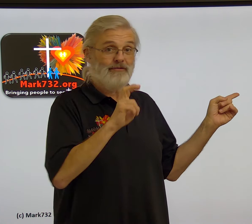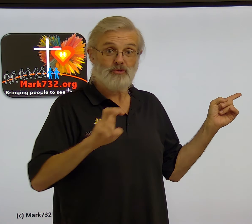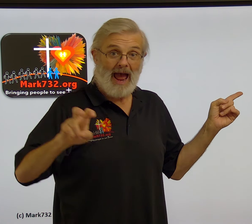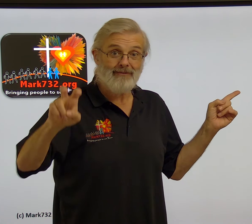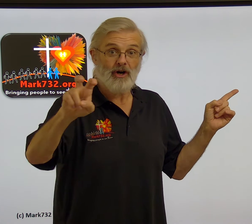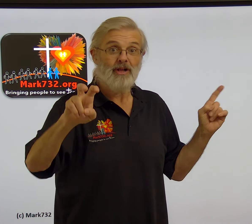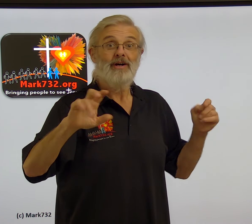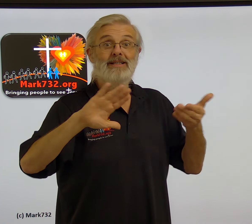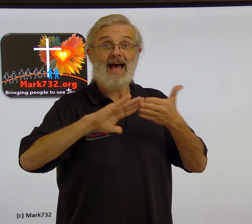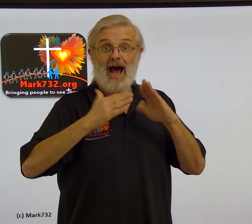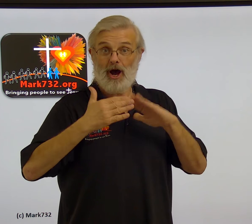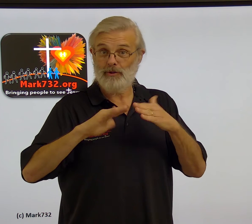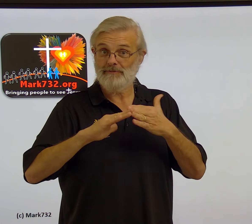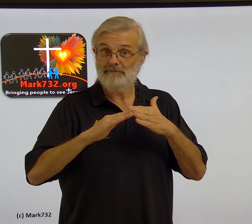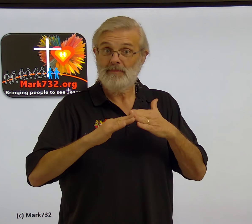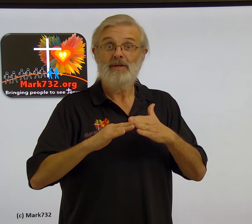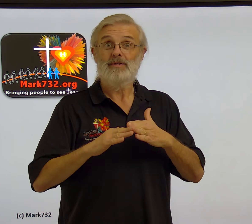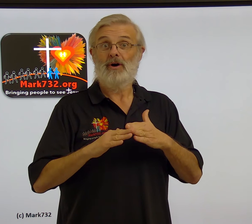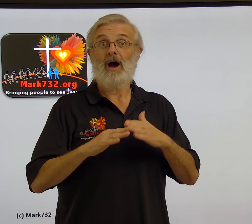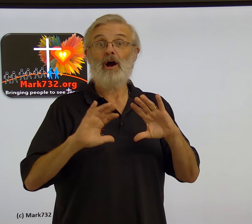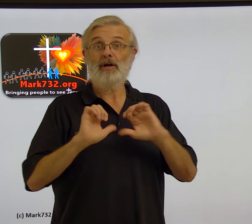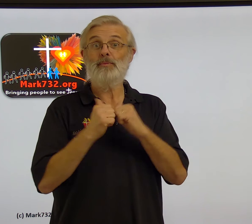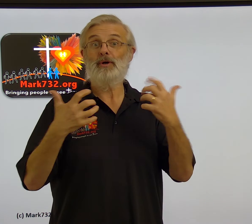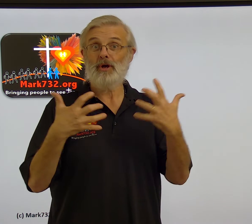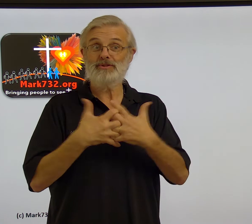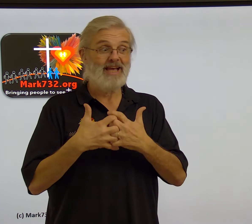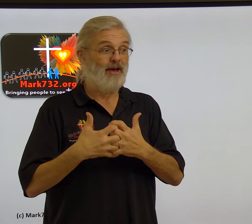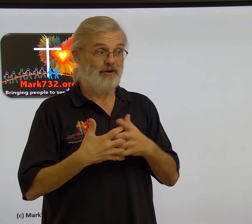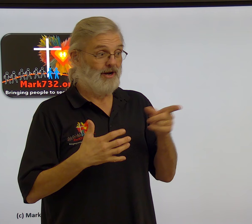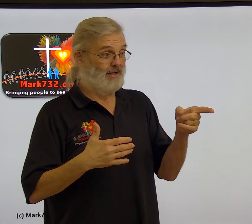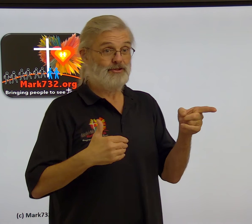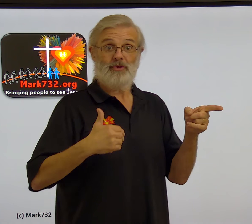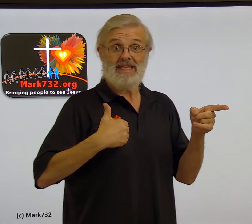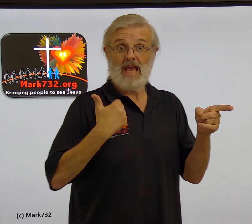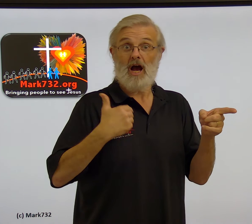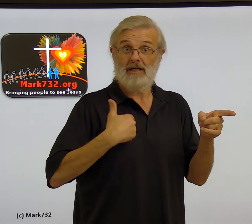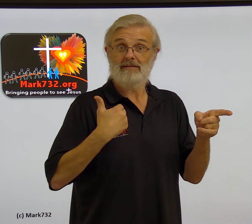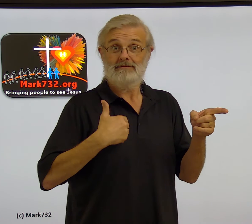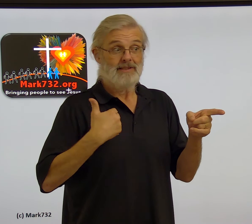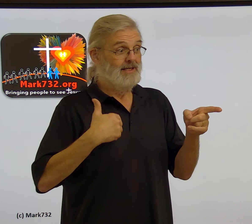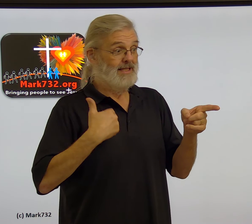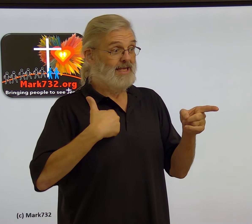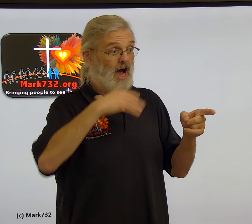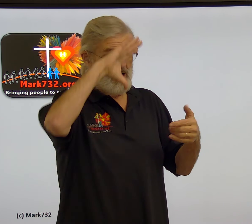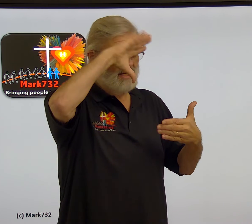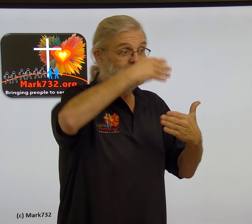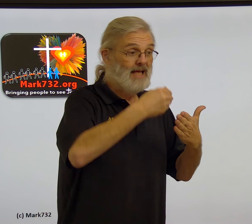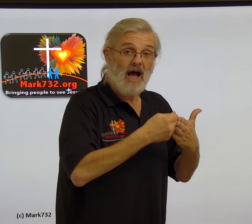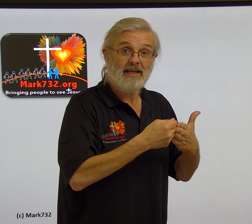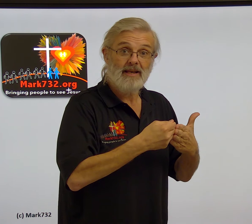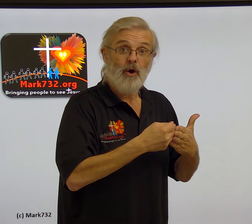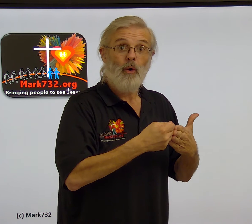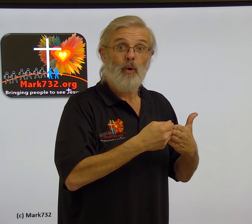travel, town. How can you put those together? So the young, the young son or